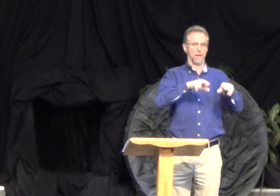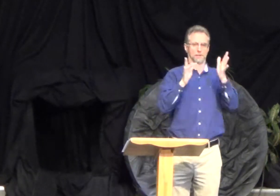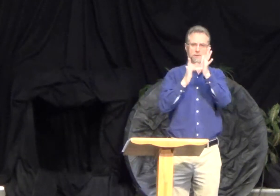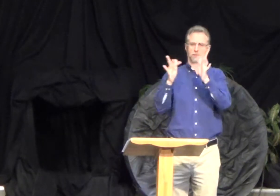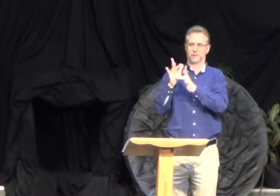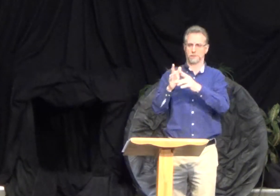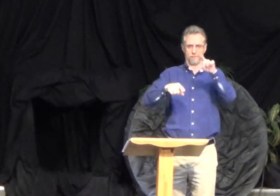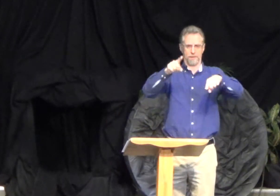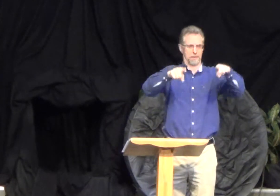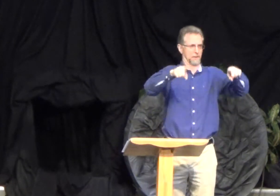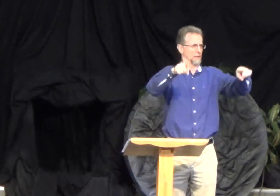interesting how they were born.